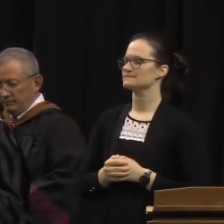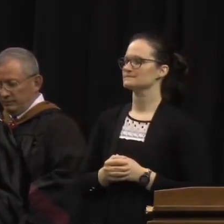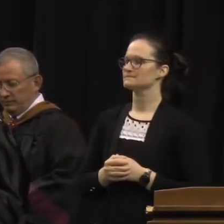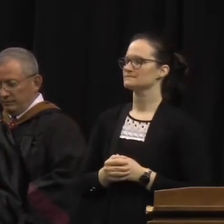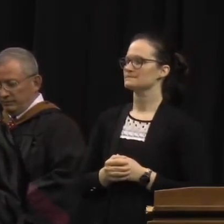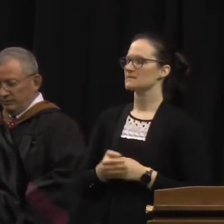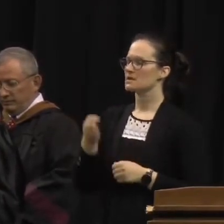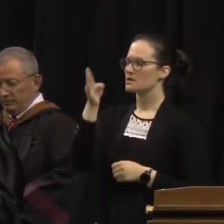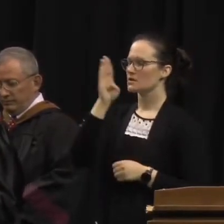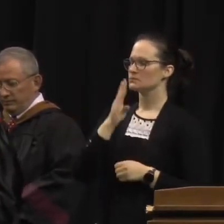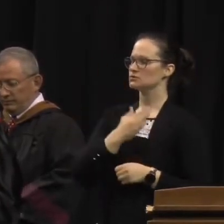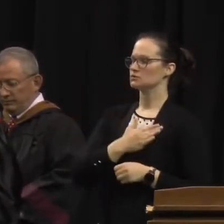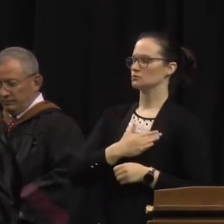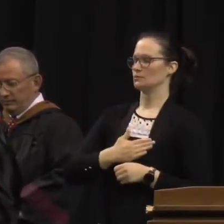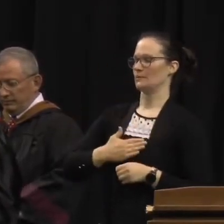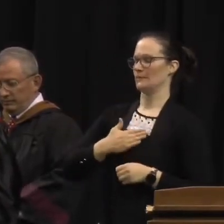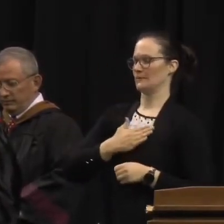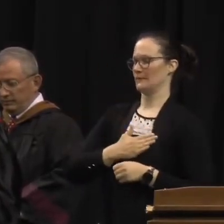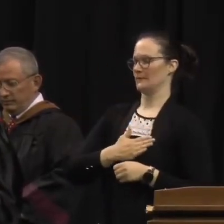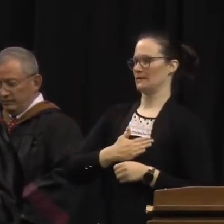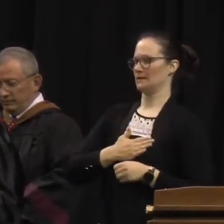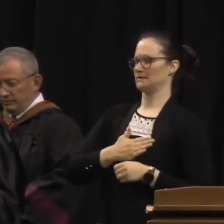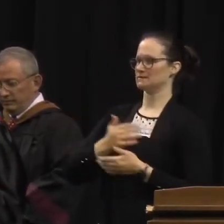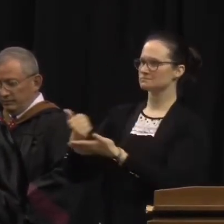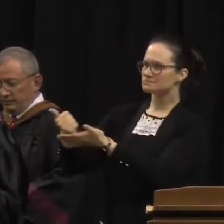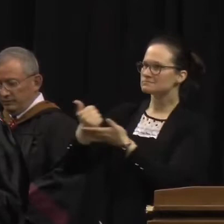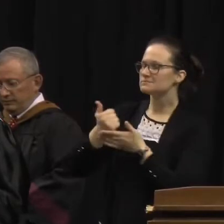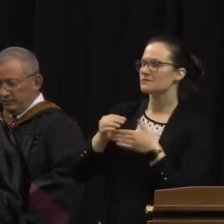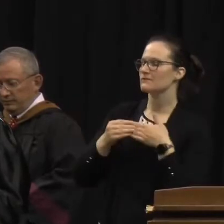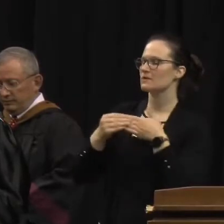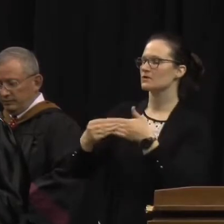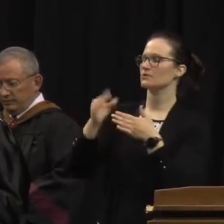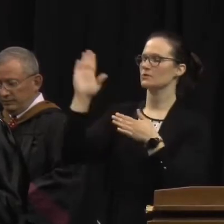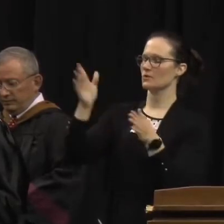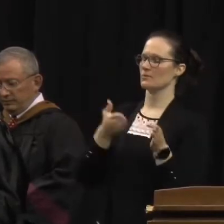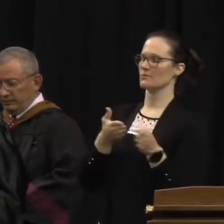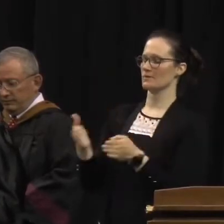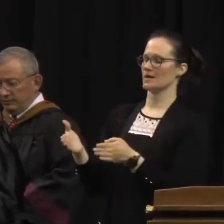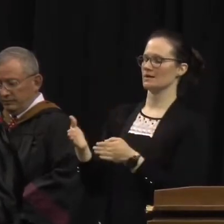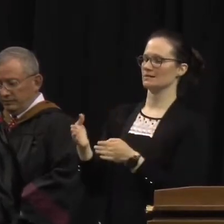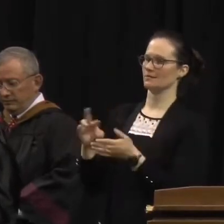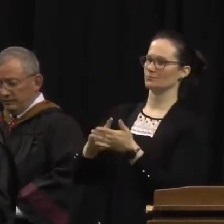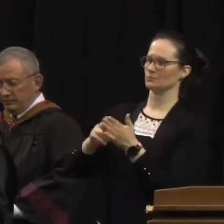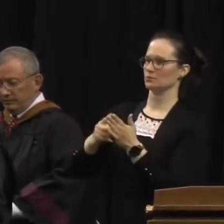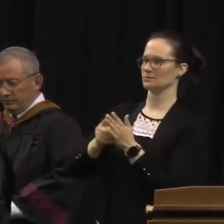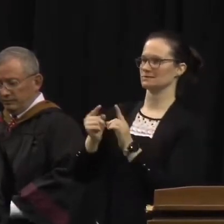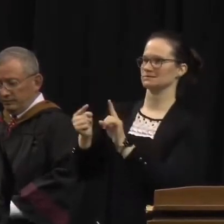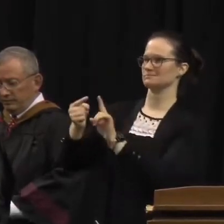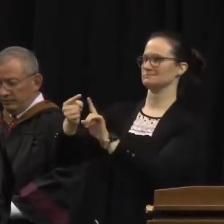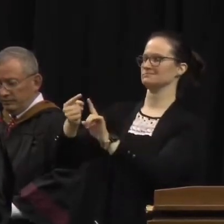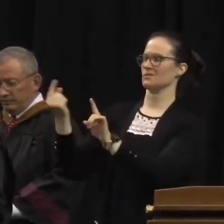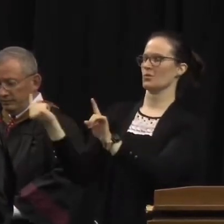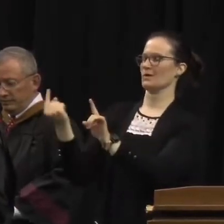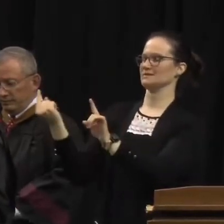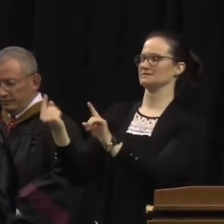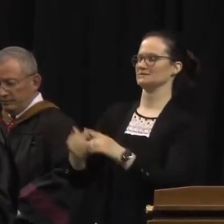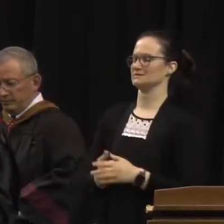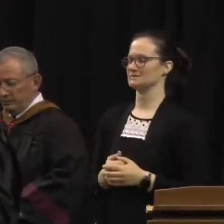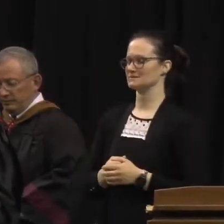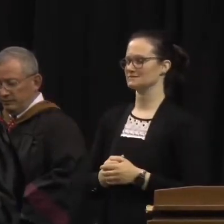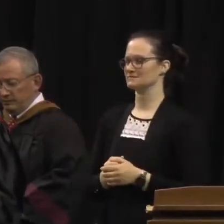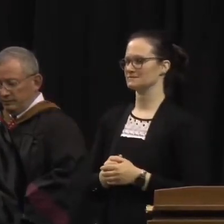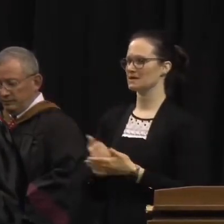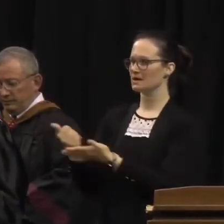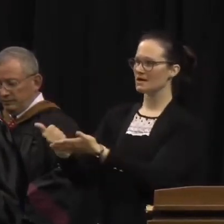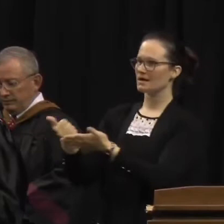God, would you help us to follow your plan and purpose always? Help our graduates to